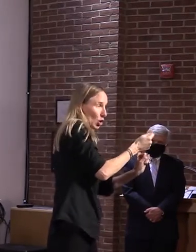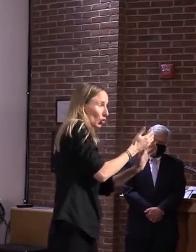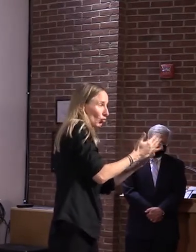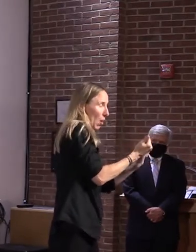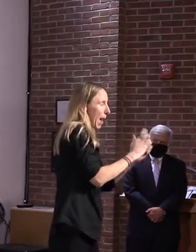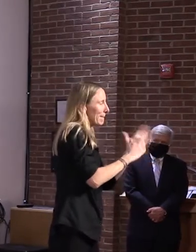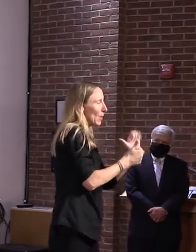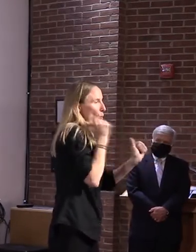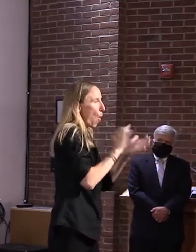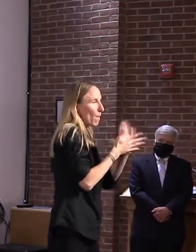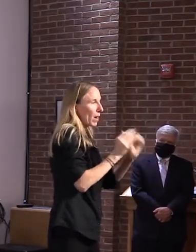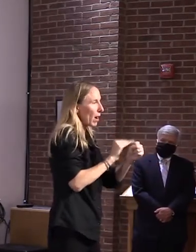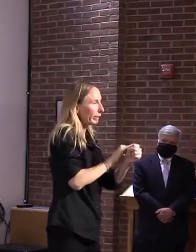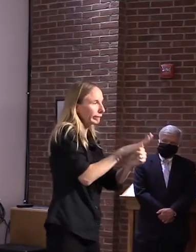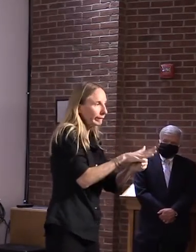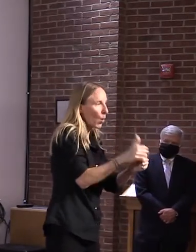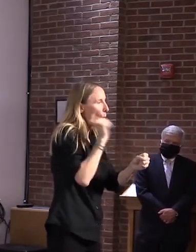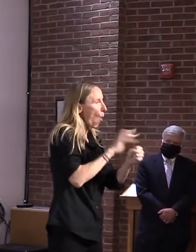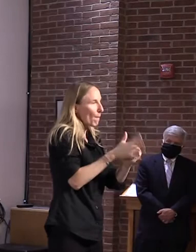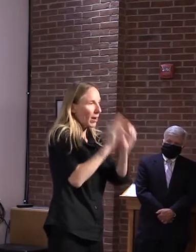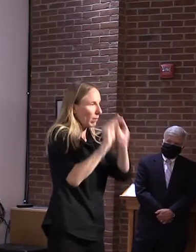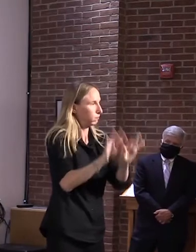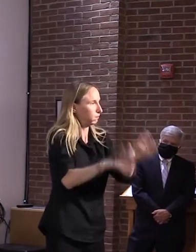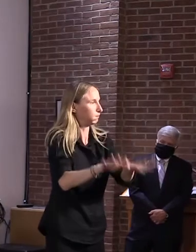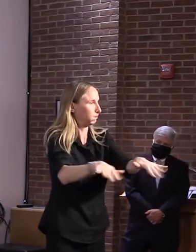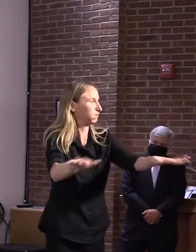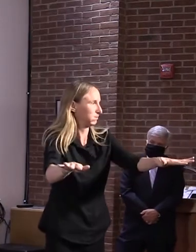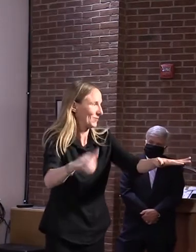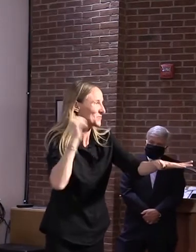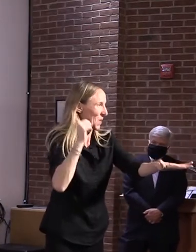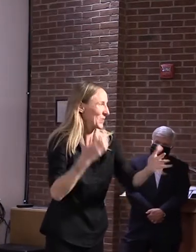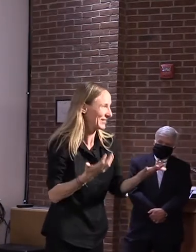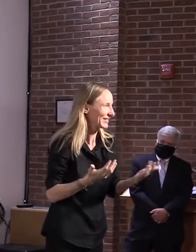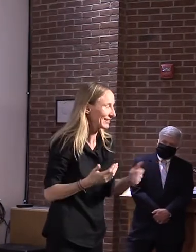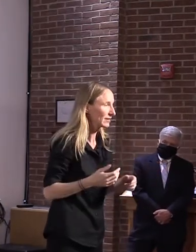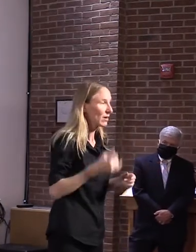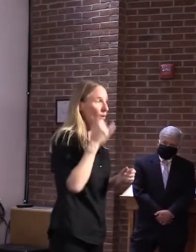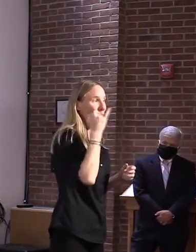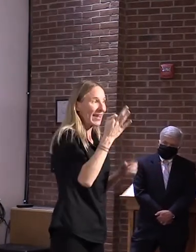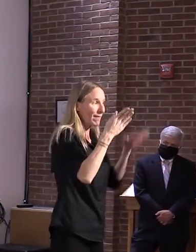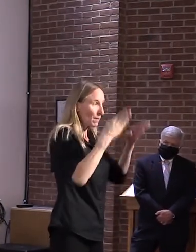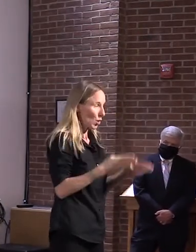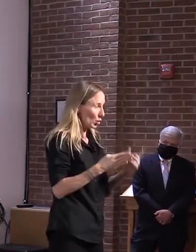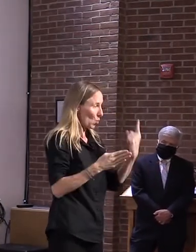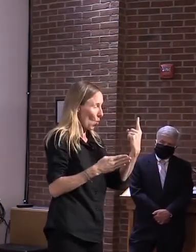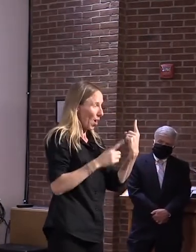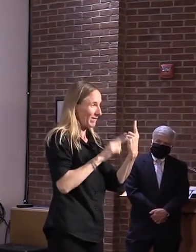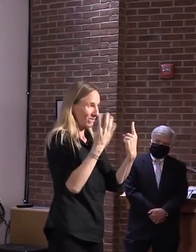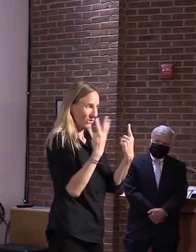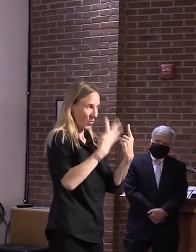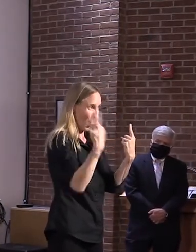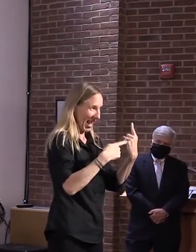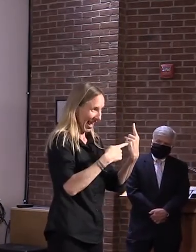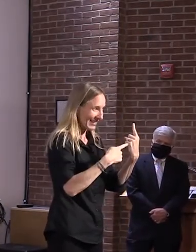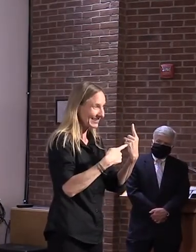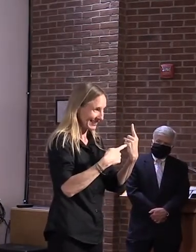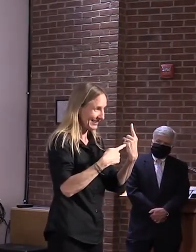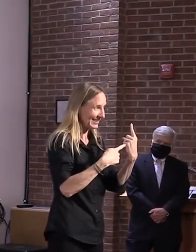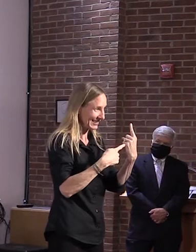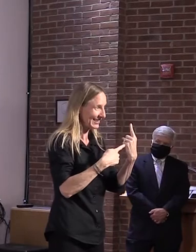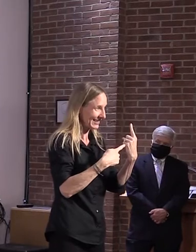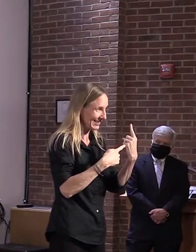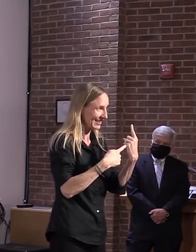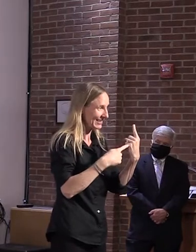takes 4 days, then by the time a contact tracer reaches person B, she's likely to be